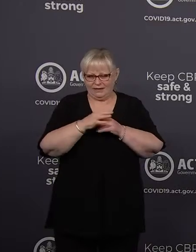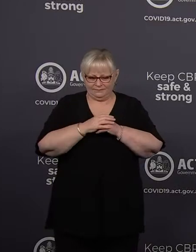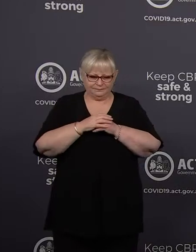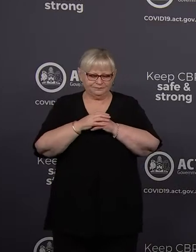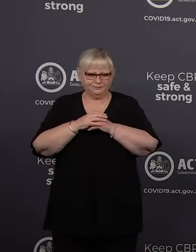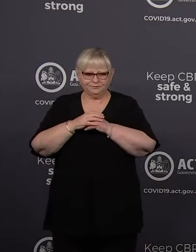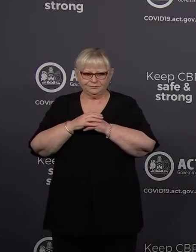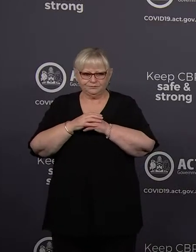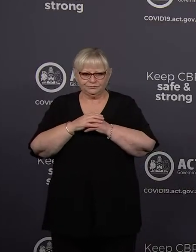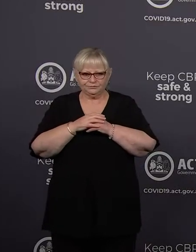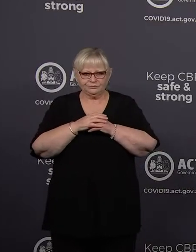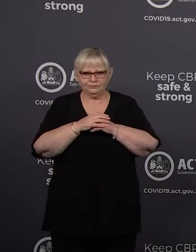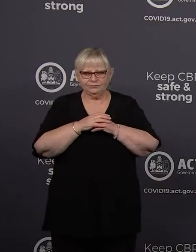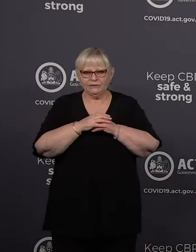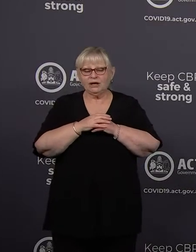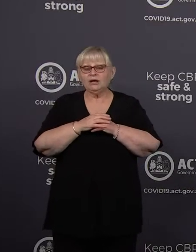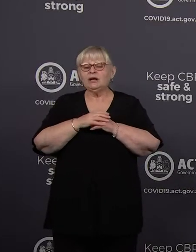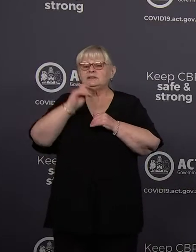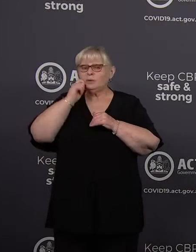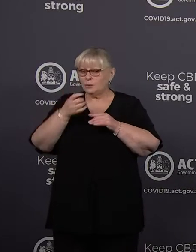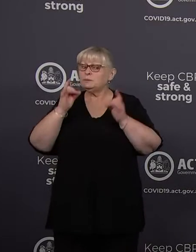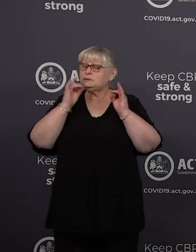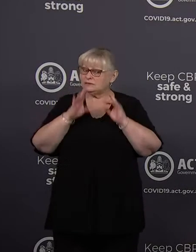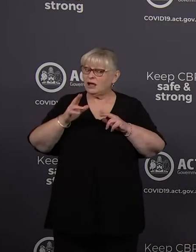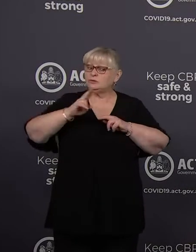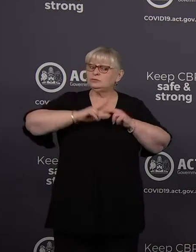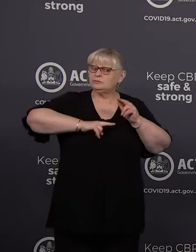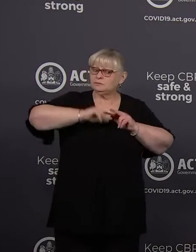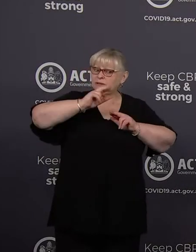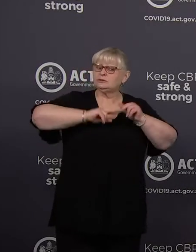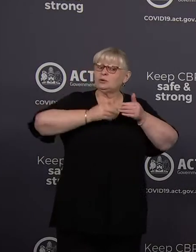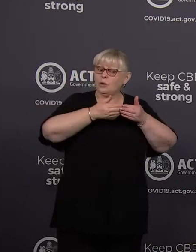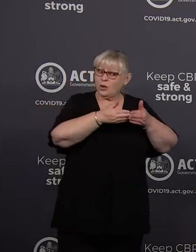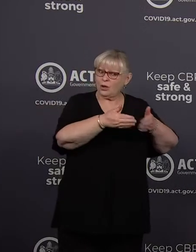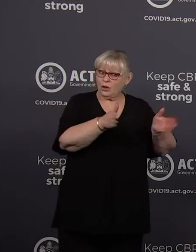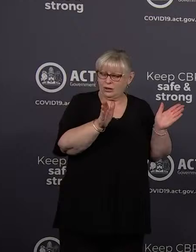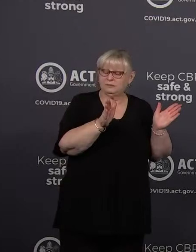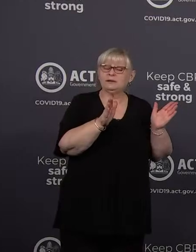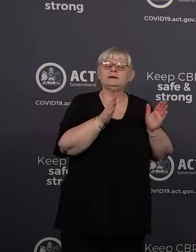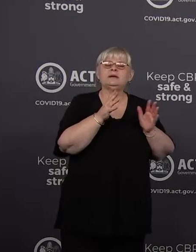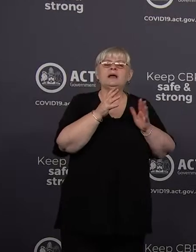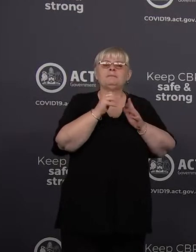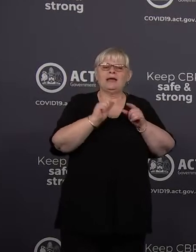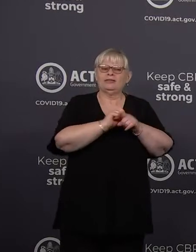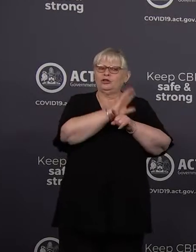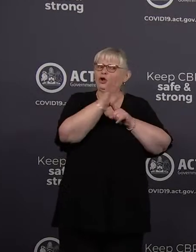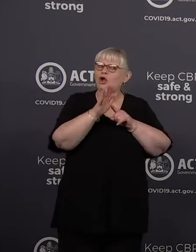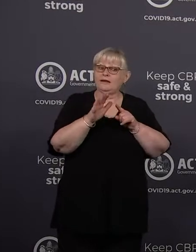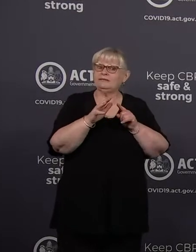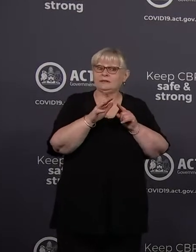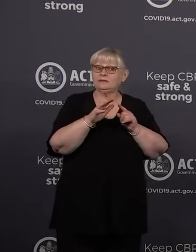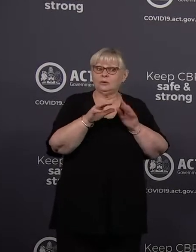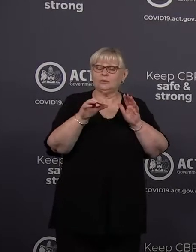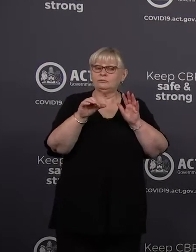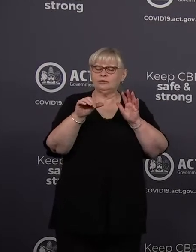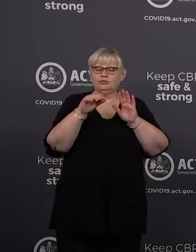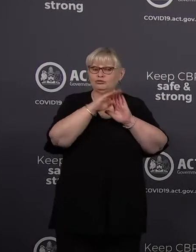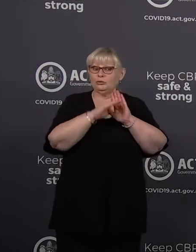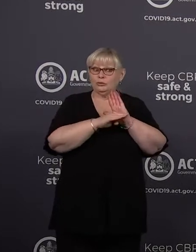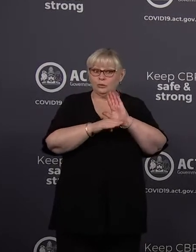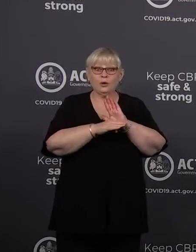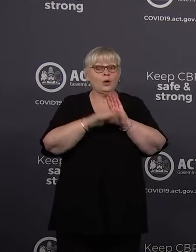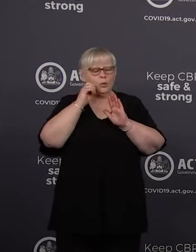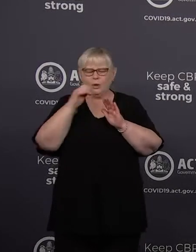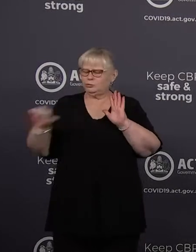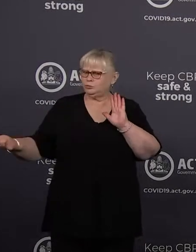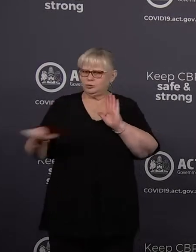Under a gradual recommencement of construction, these COVID-safe requirements will be strictly enforced by